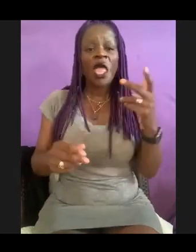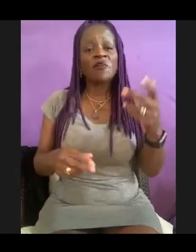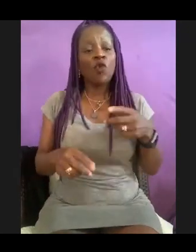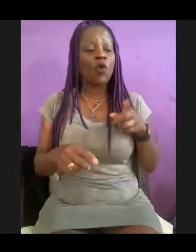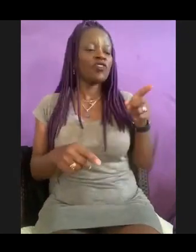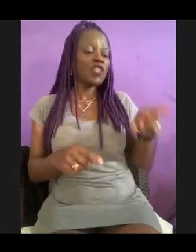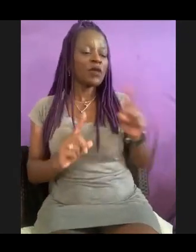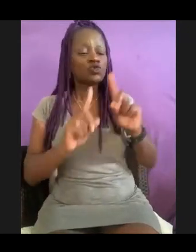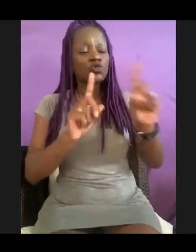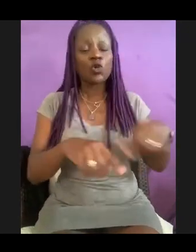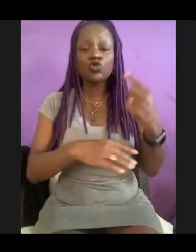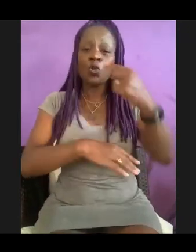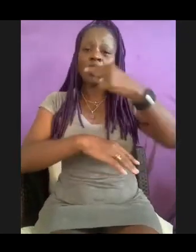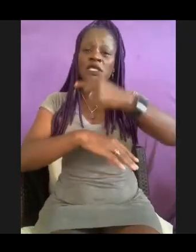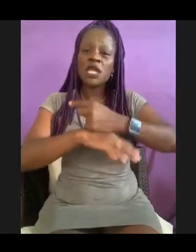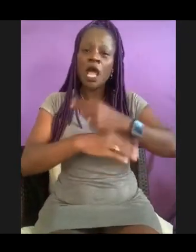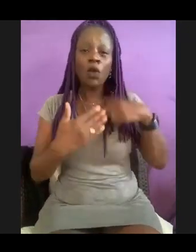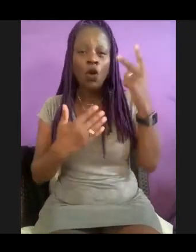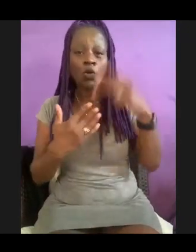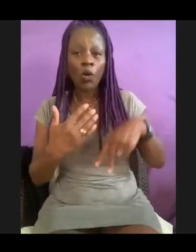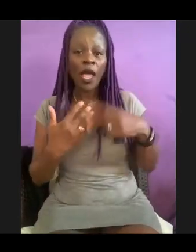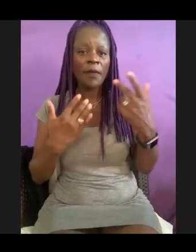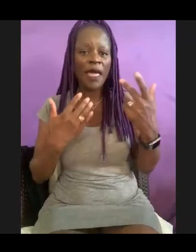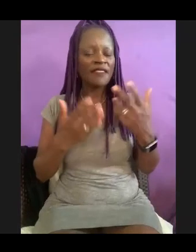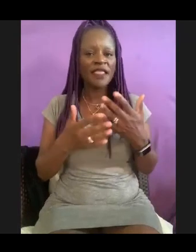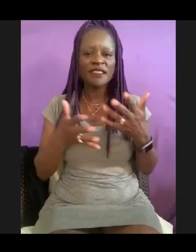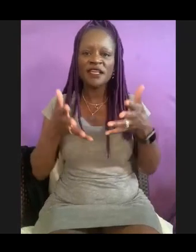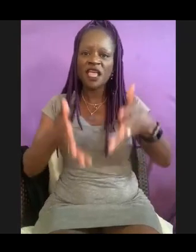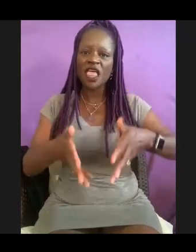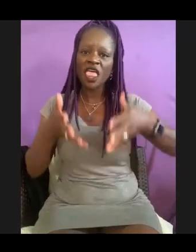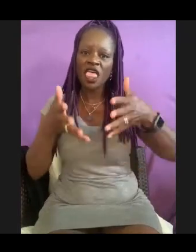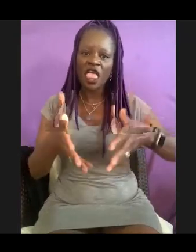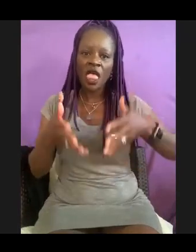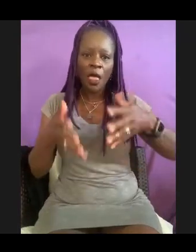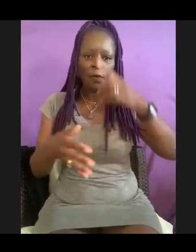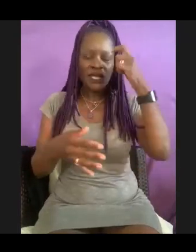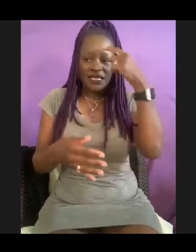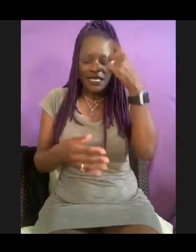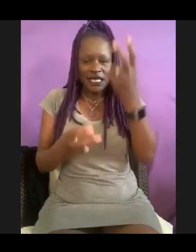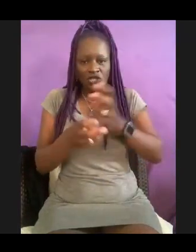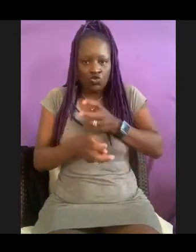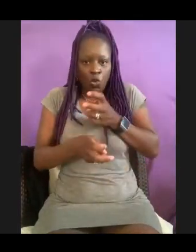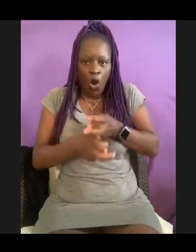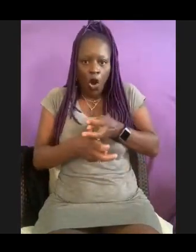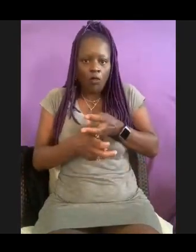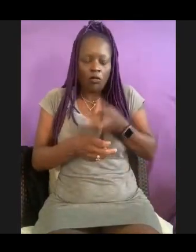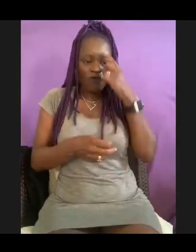sit home for the remainder of the day or week because it's too hard for them to go